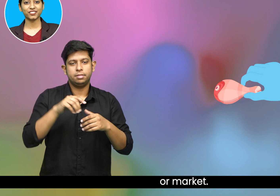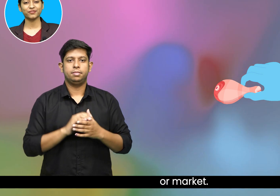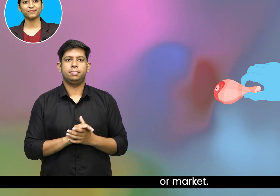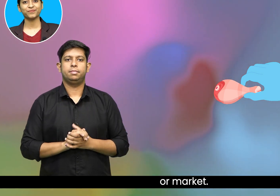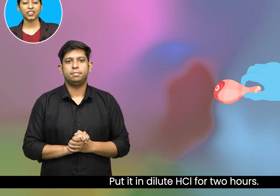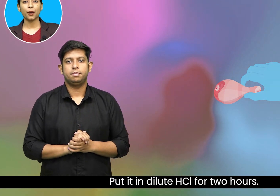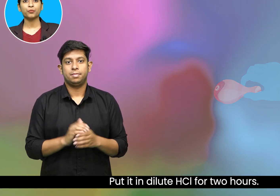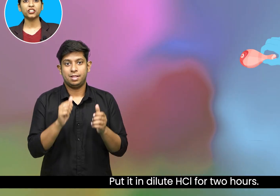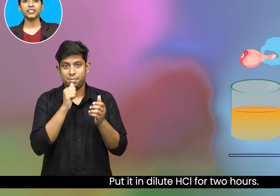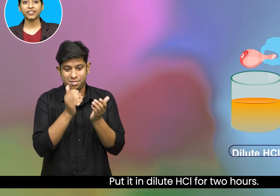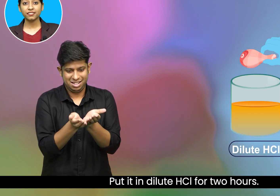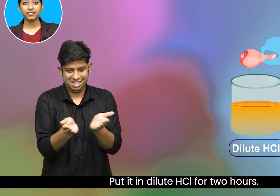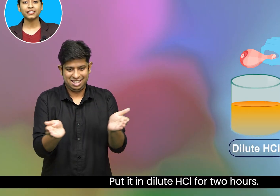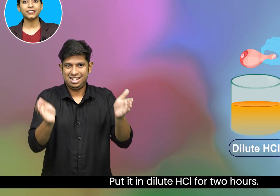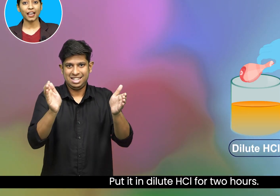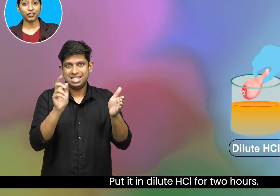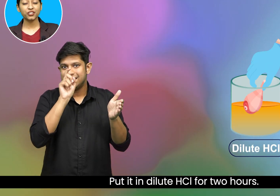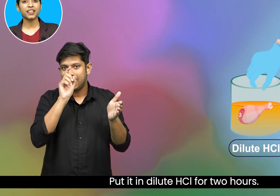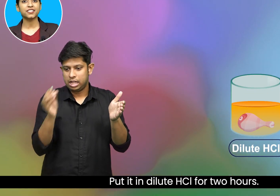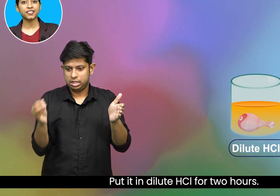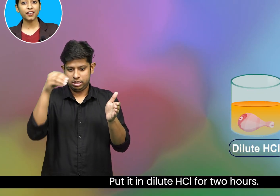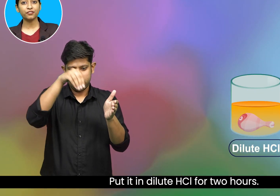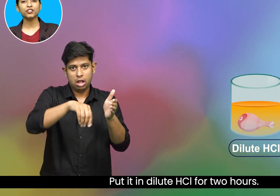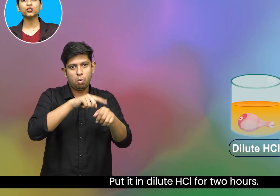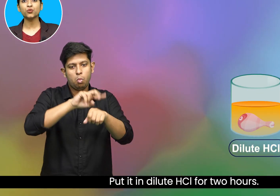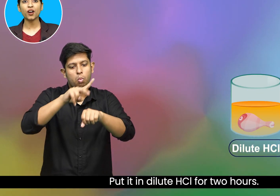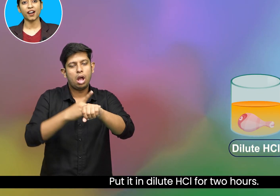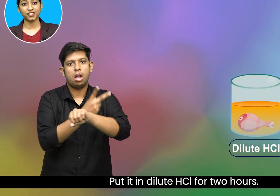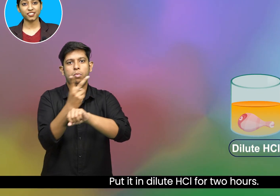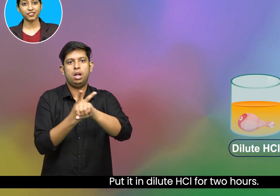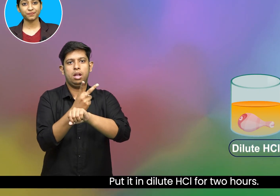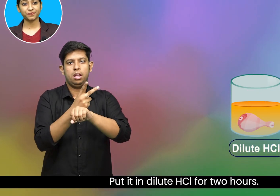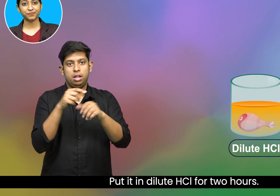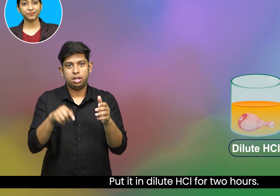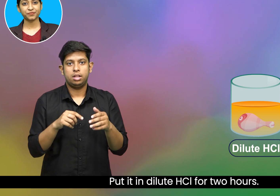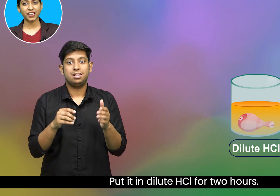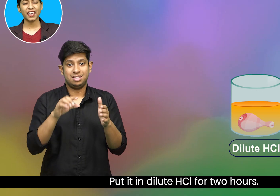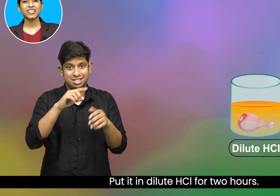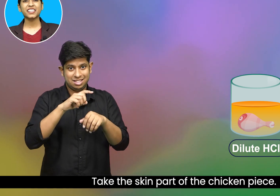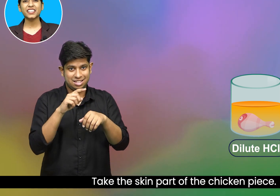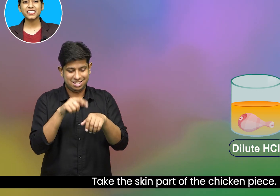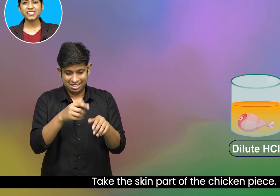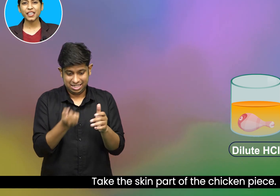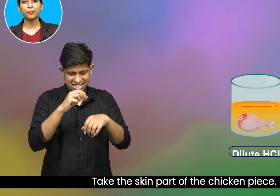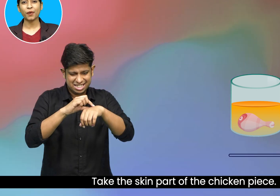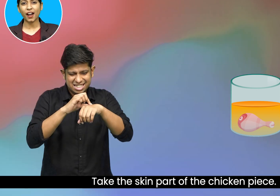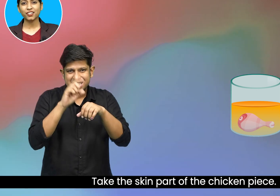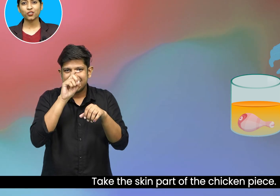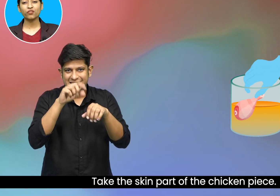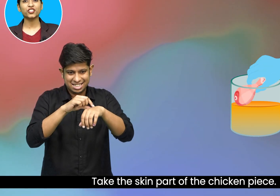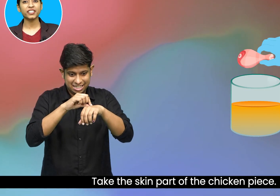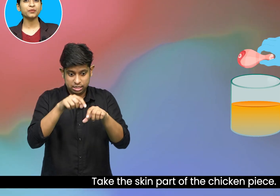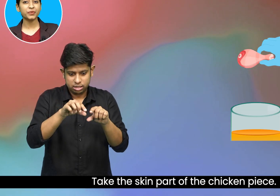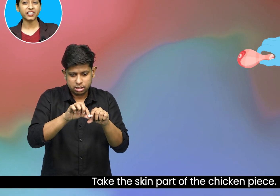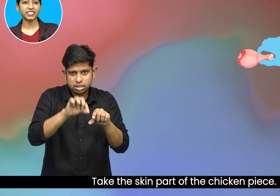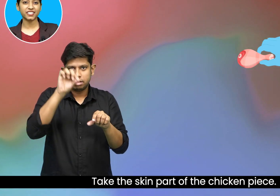market. Put it in dilute HCl for 2 hours. Take the skin part